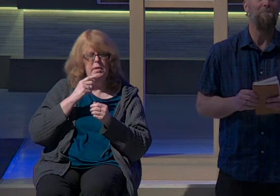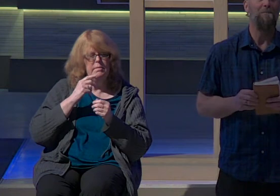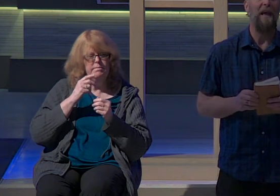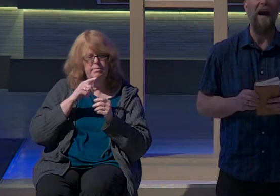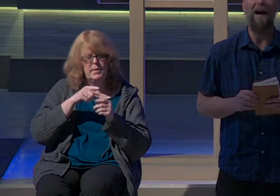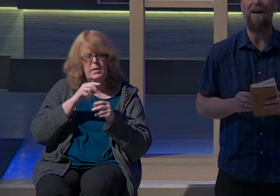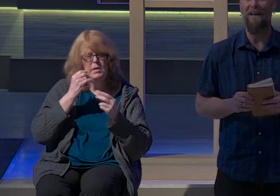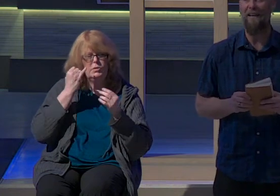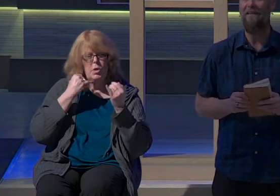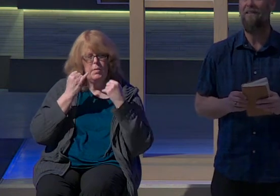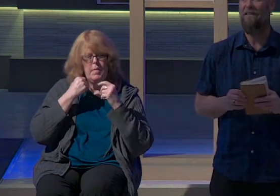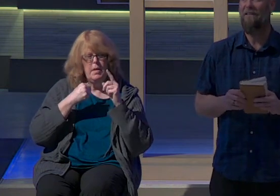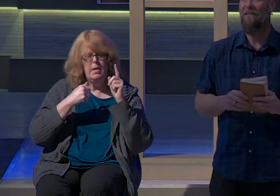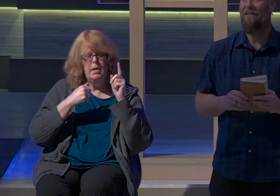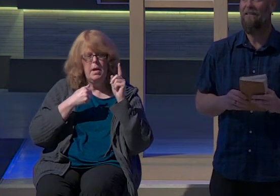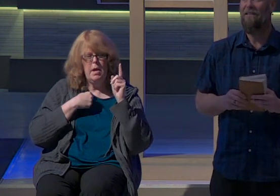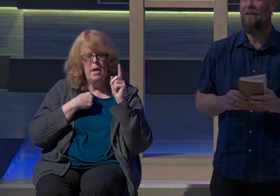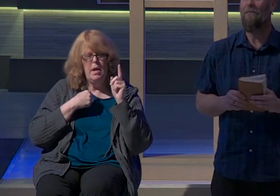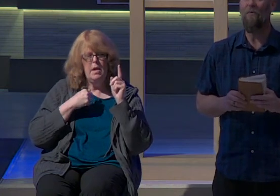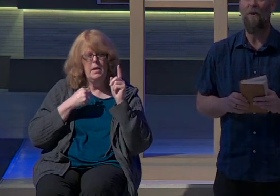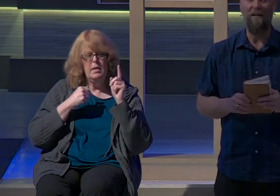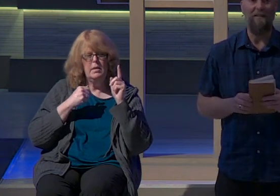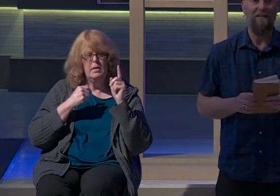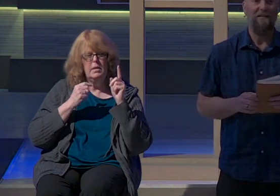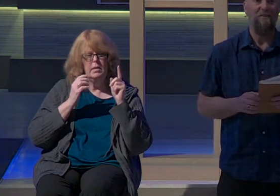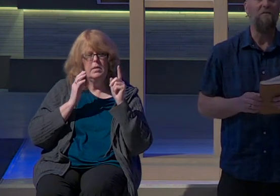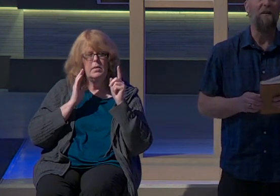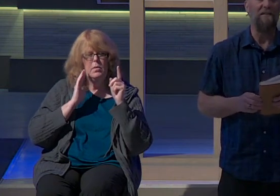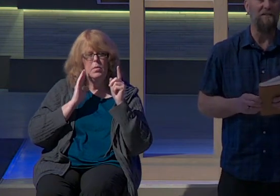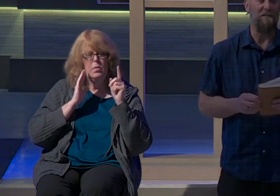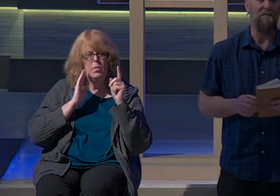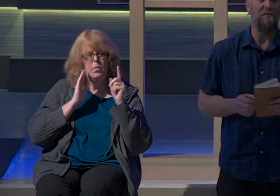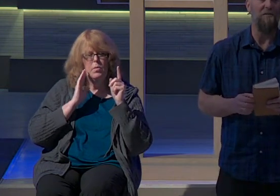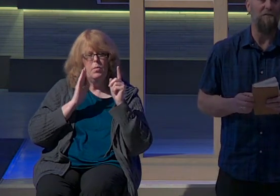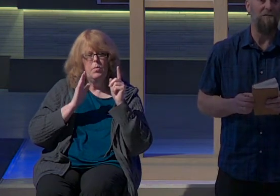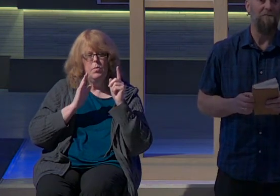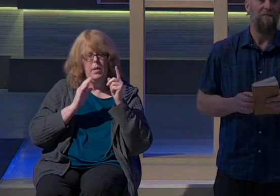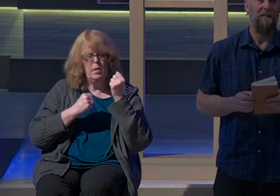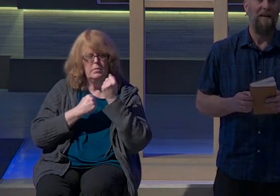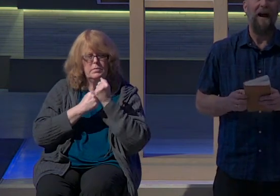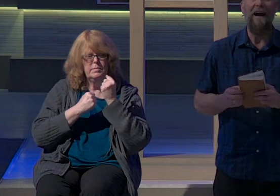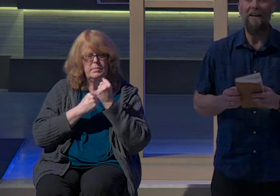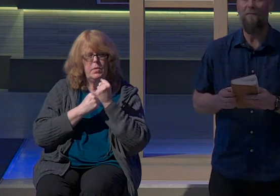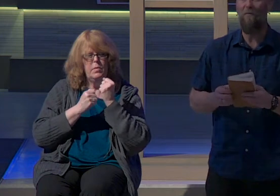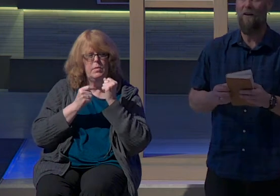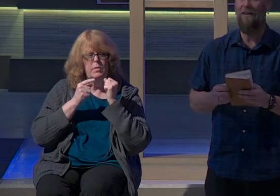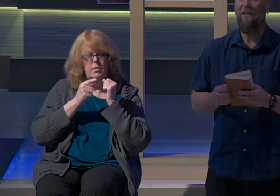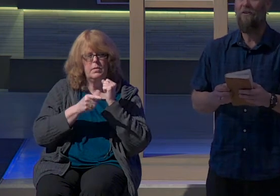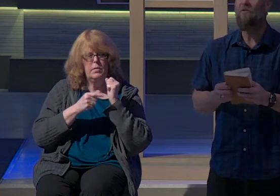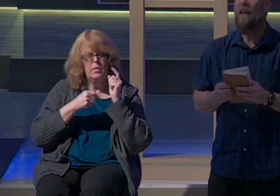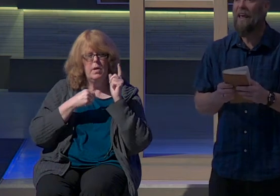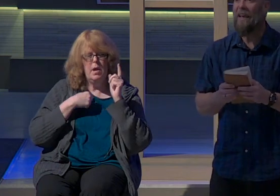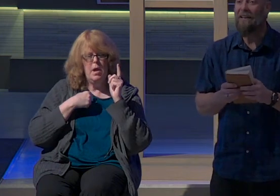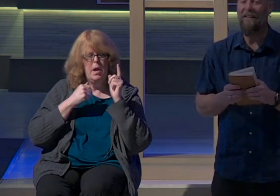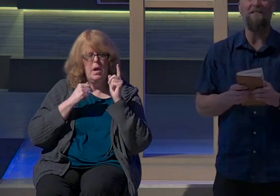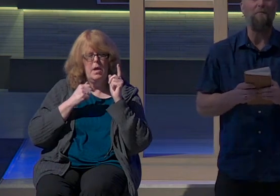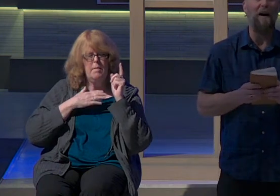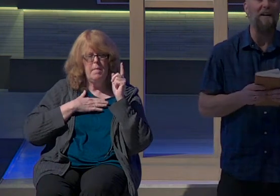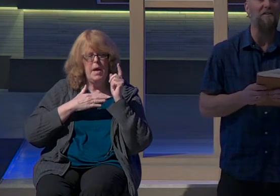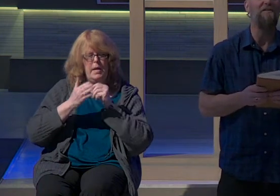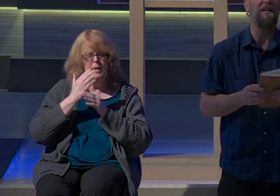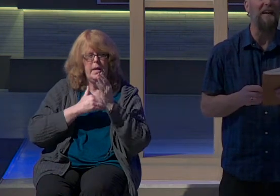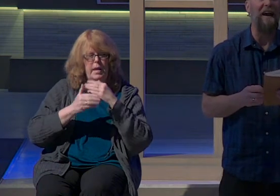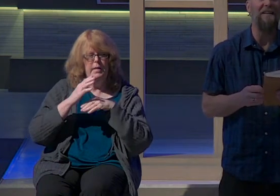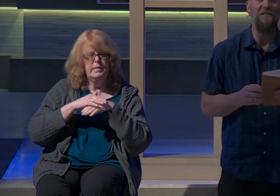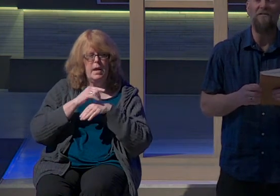Jeremiah, I am the one who vouches for you. I am the one whose hand is